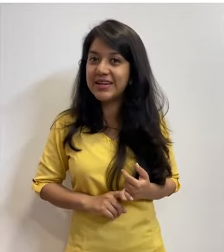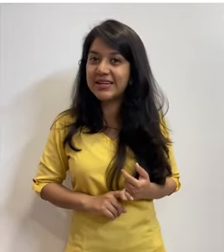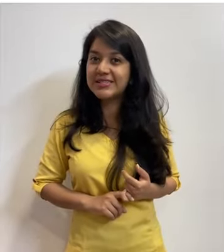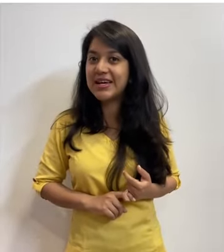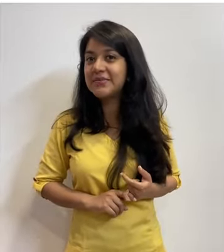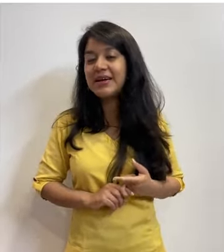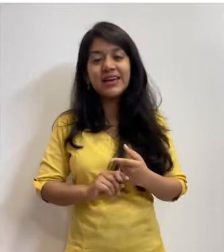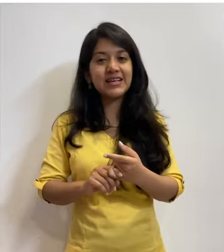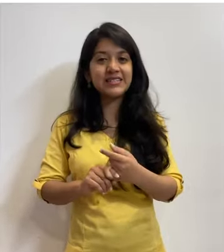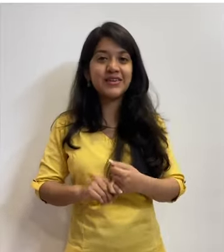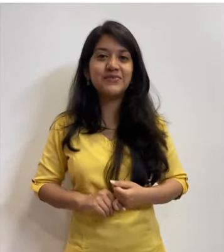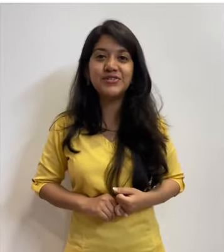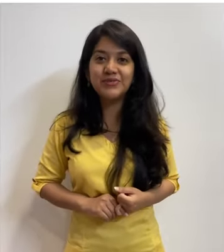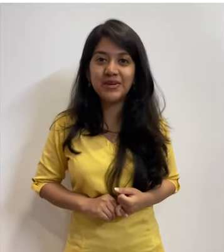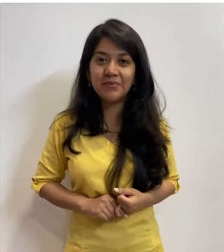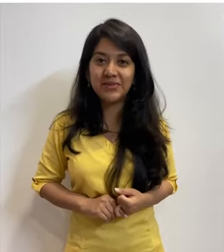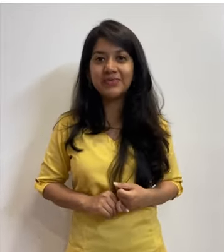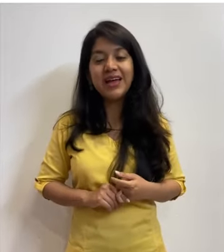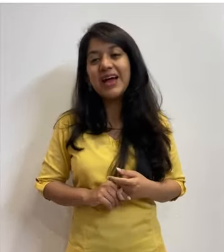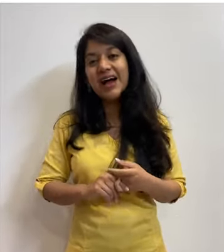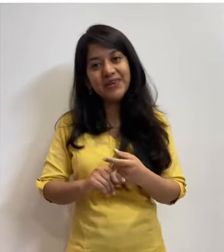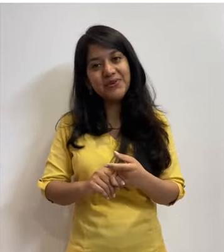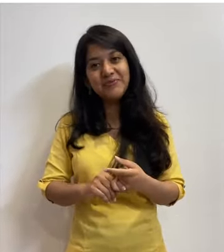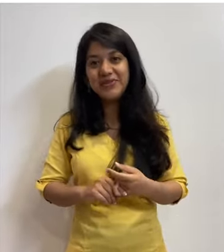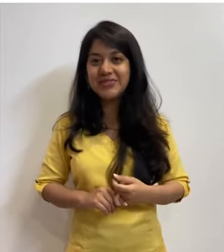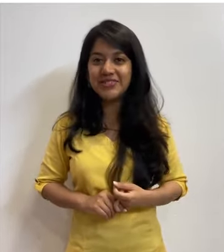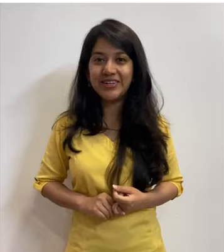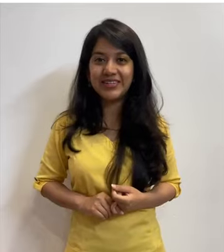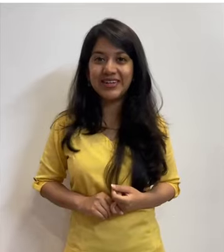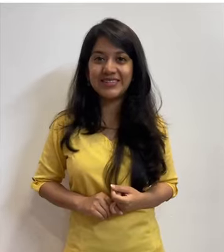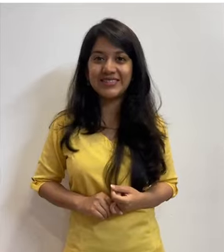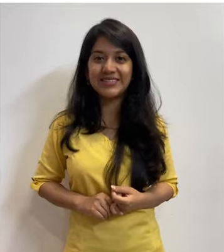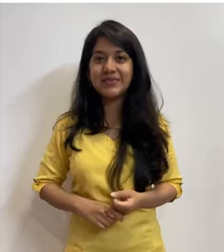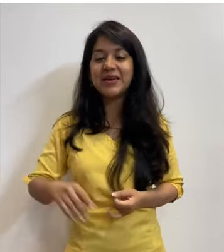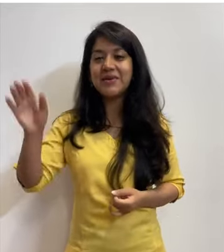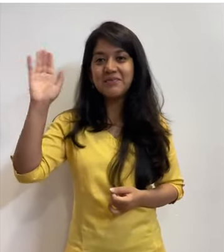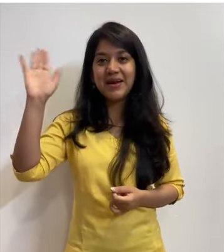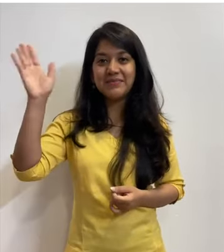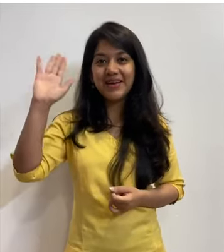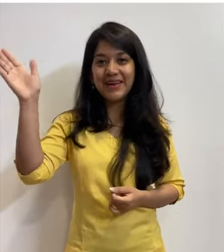time, and next time we'll do numbers. I hope you enjoyed the lesson. Bye bye.